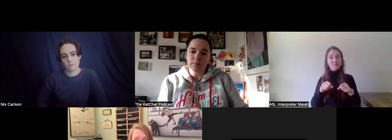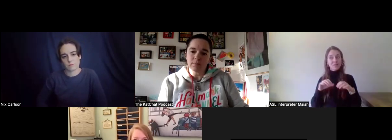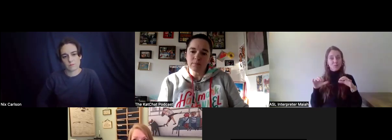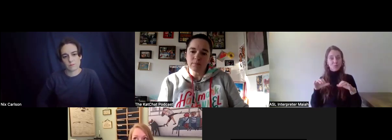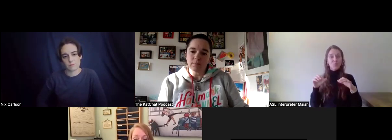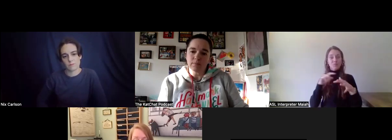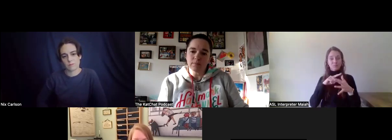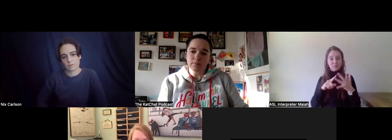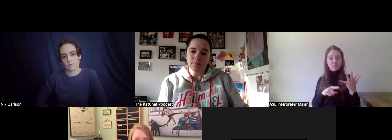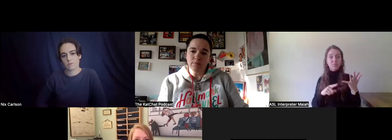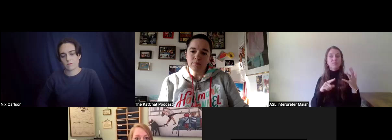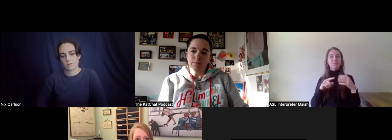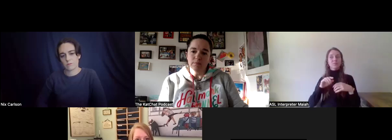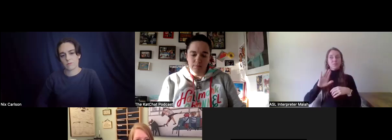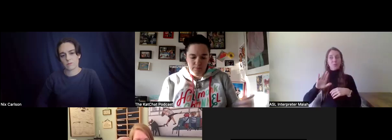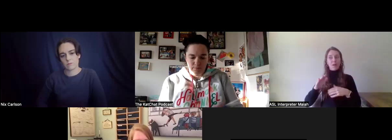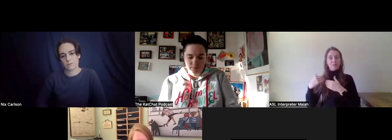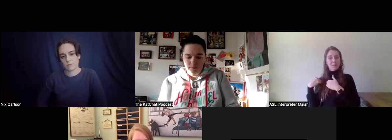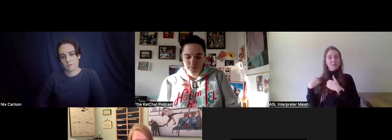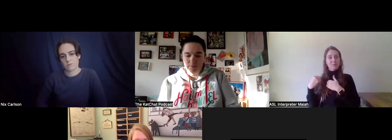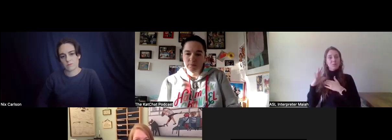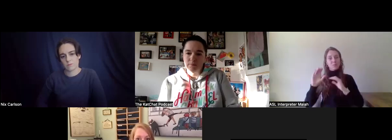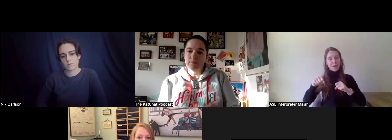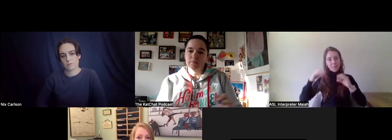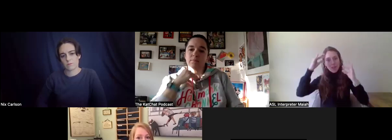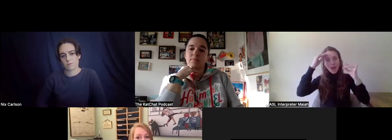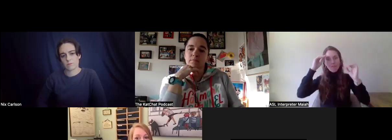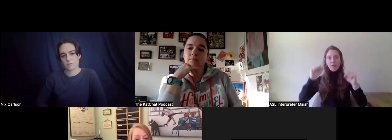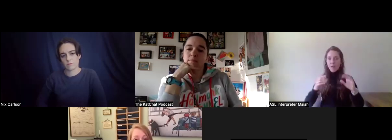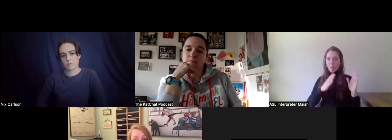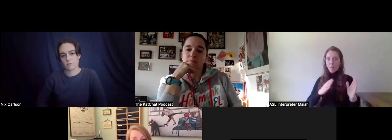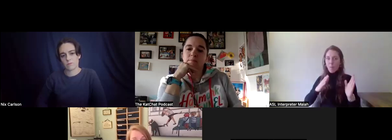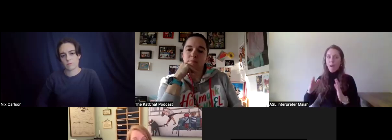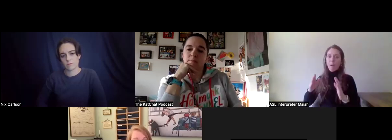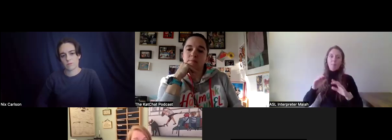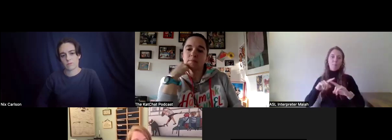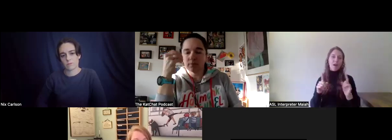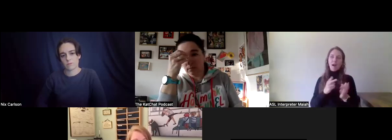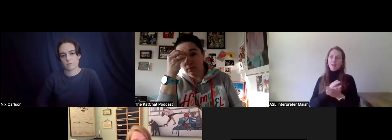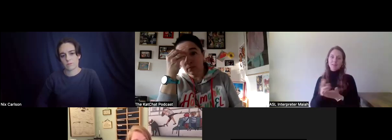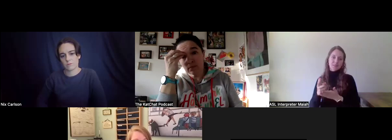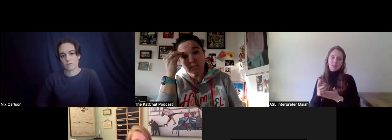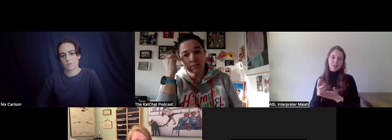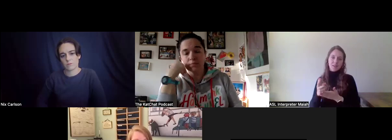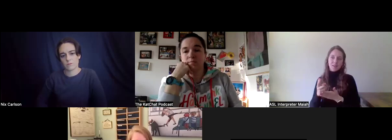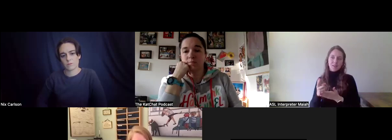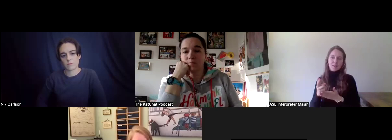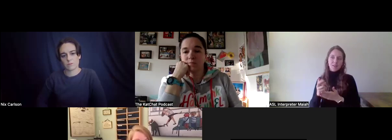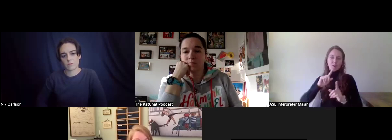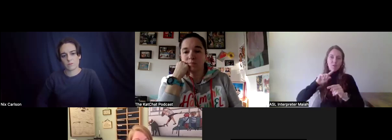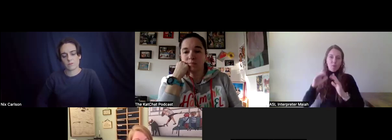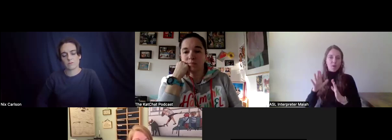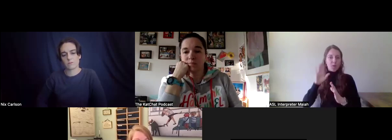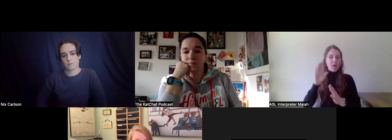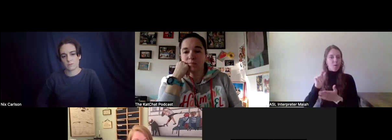you can be thoughtful, you can do all your prep, but at the end of the day, a reporter is going to write the story the way the reporter writes